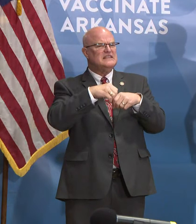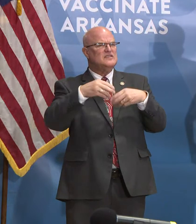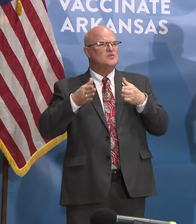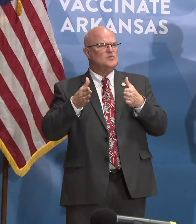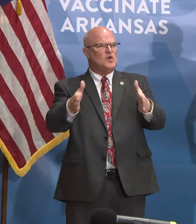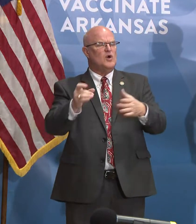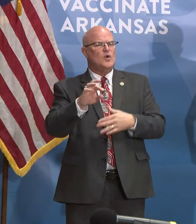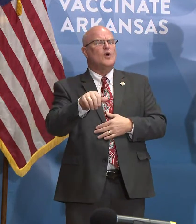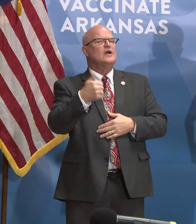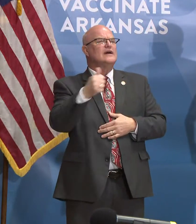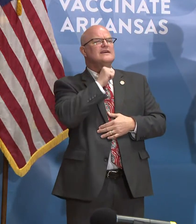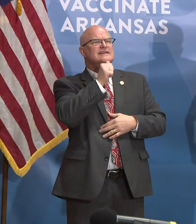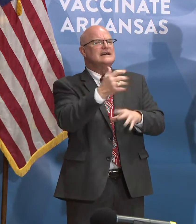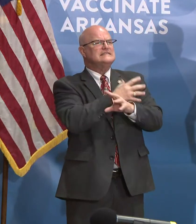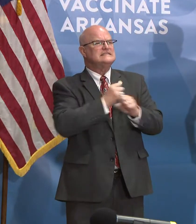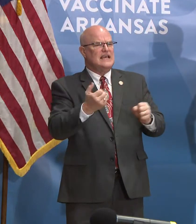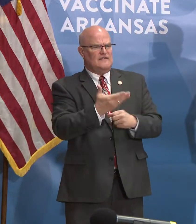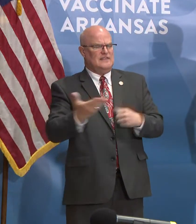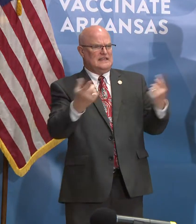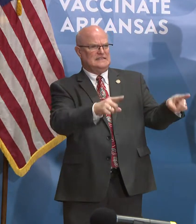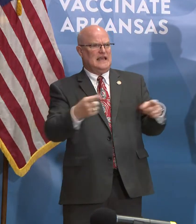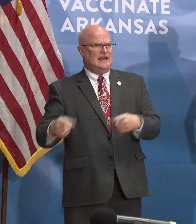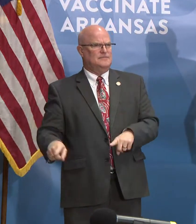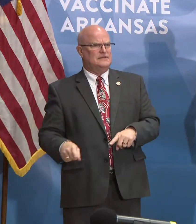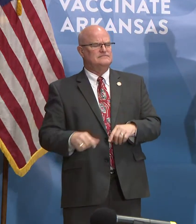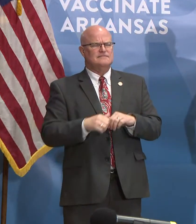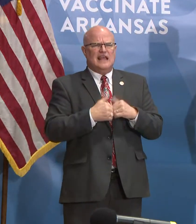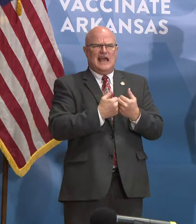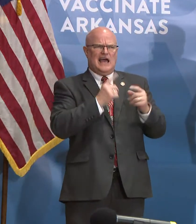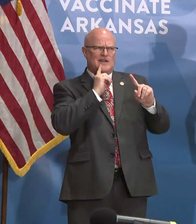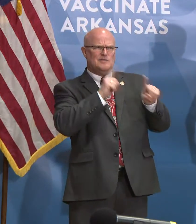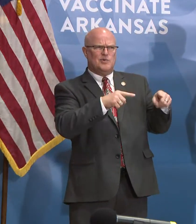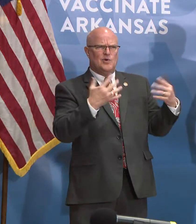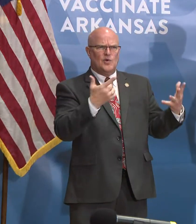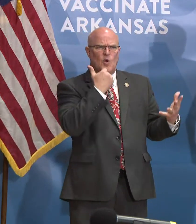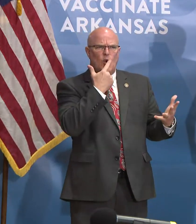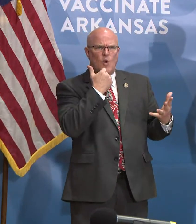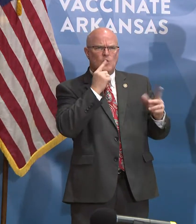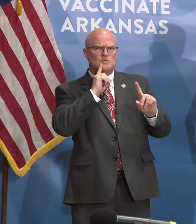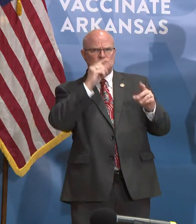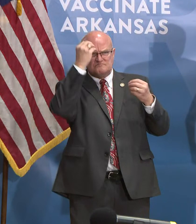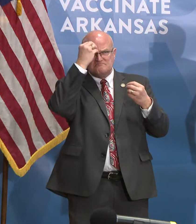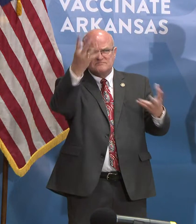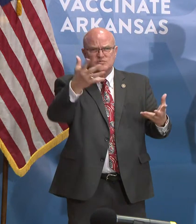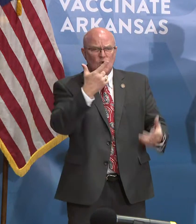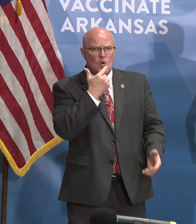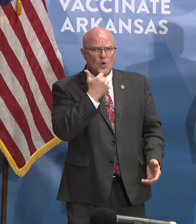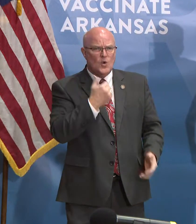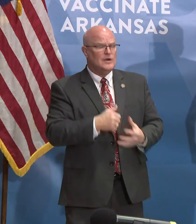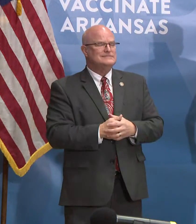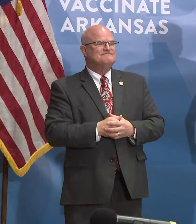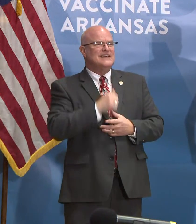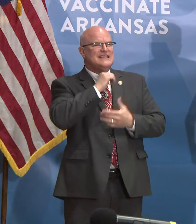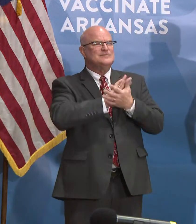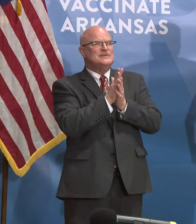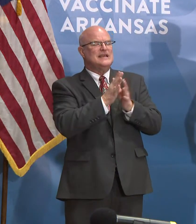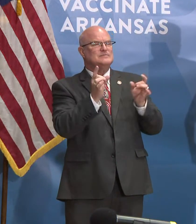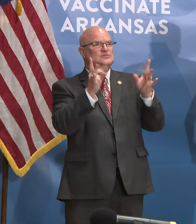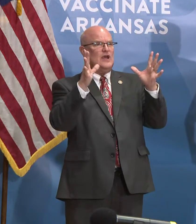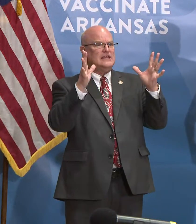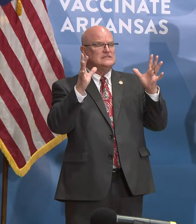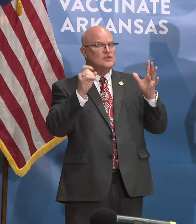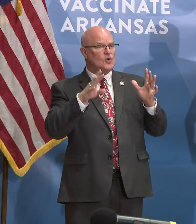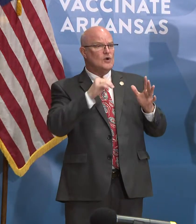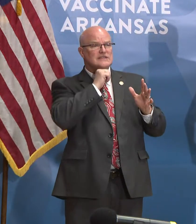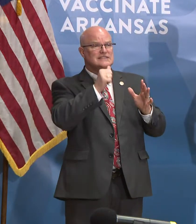or other unsafe. And how do you report that, or who do you report it to so it doesn't become a tragedy